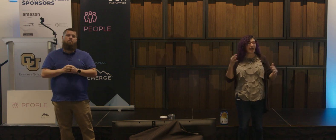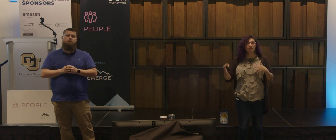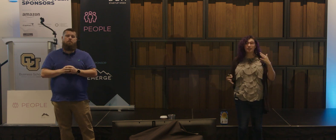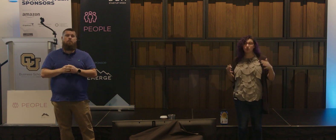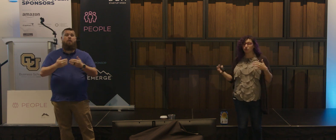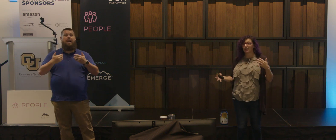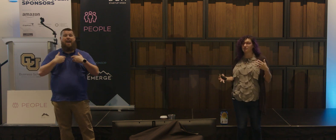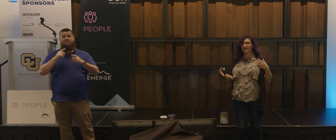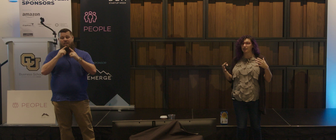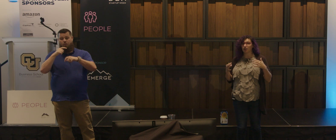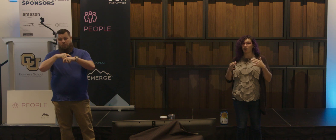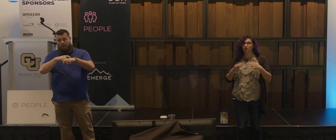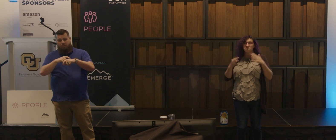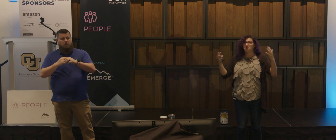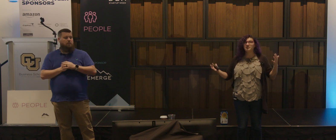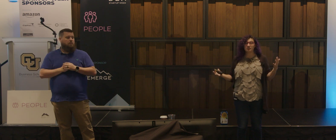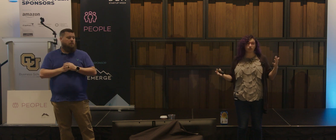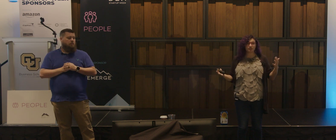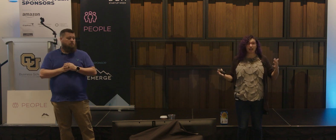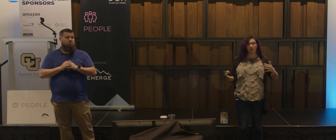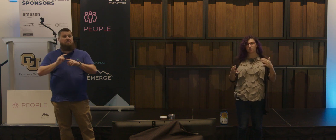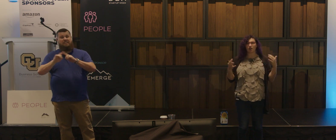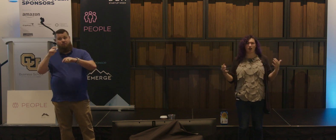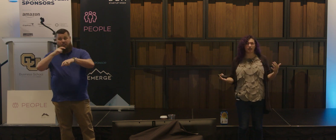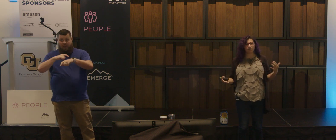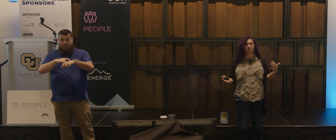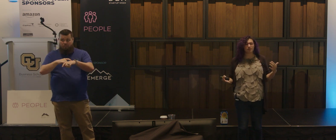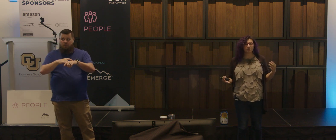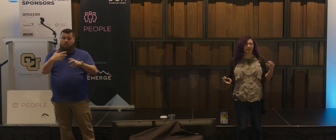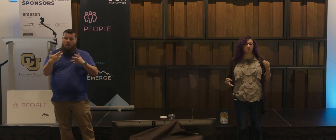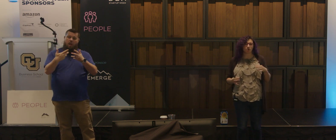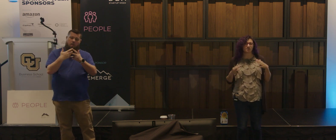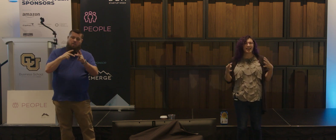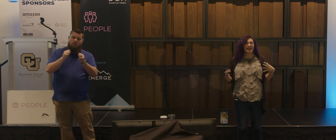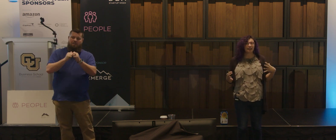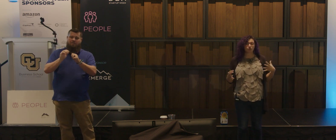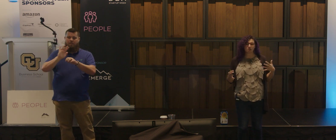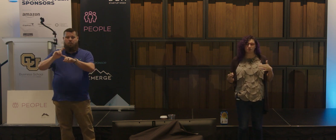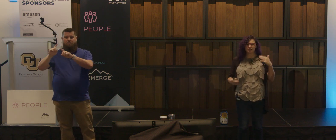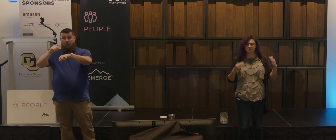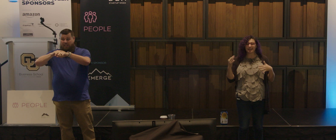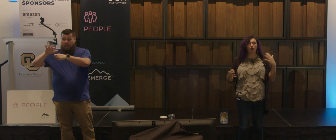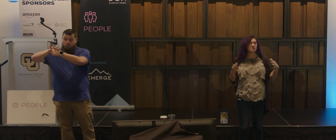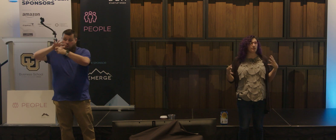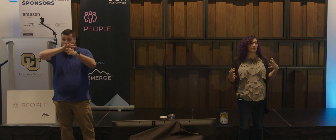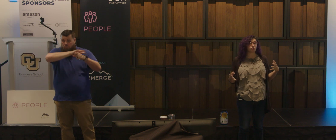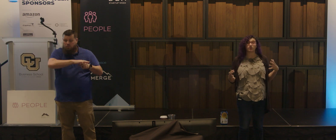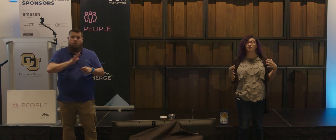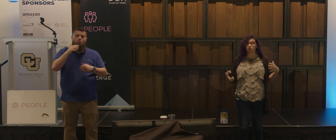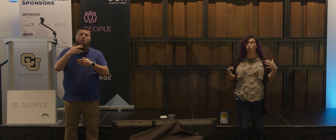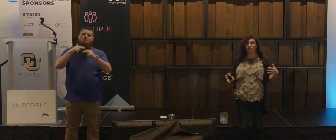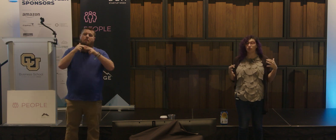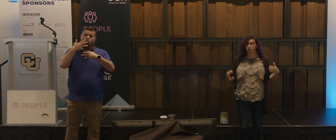So having interview times at different times, accommodating people in different time zones, any of those kinds of pieces, it helps build